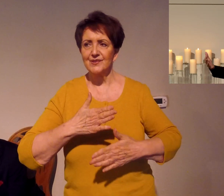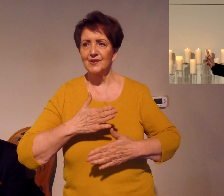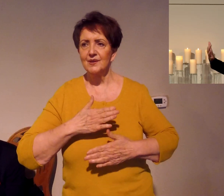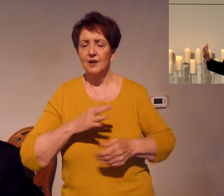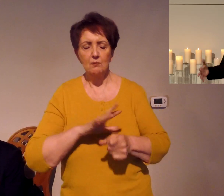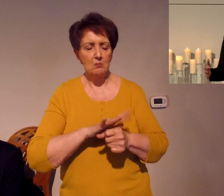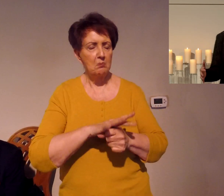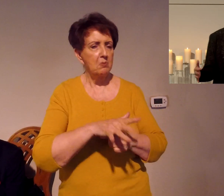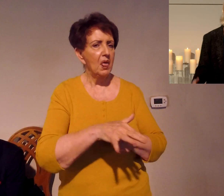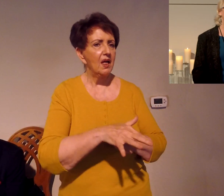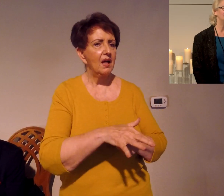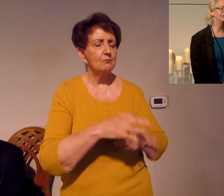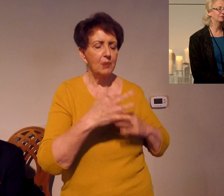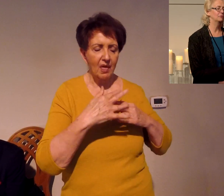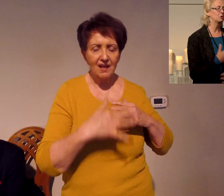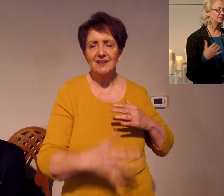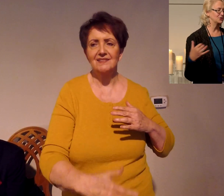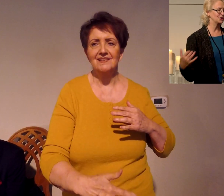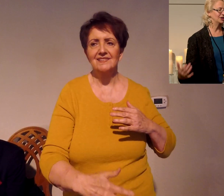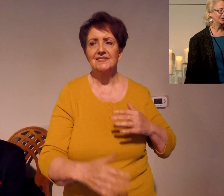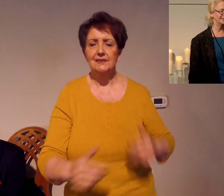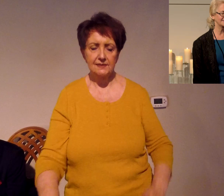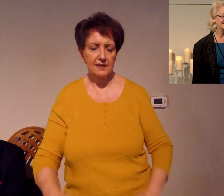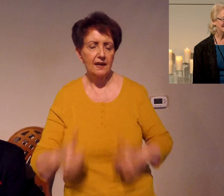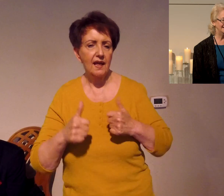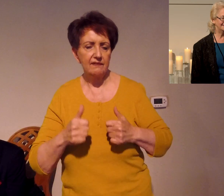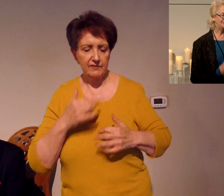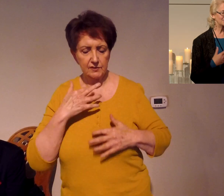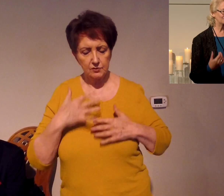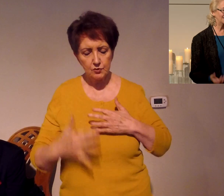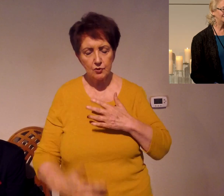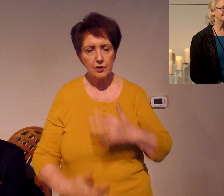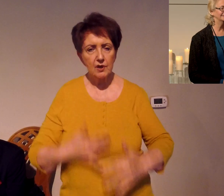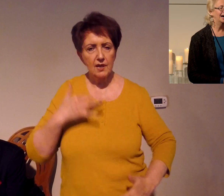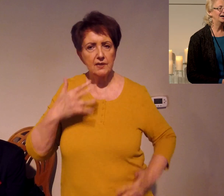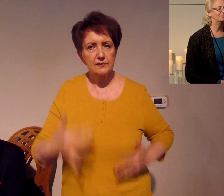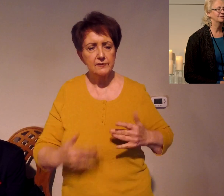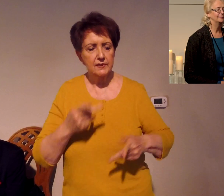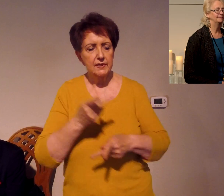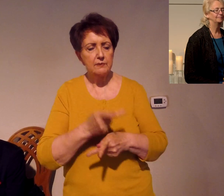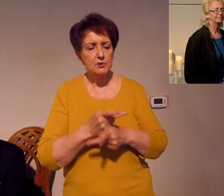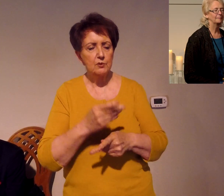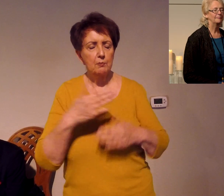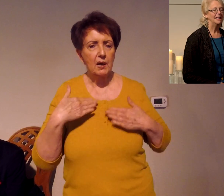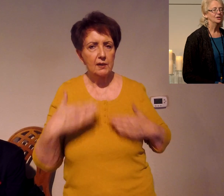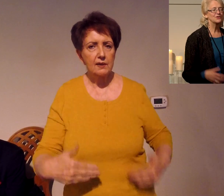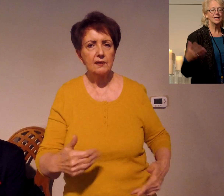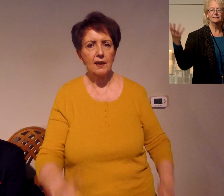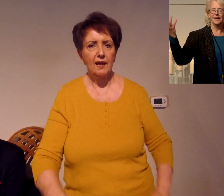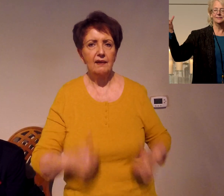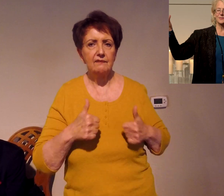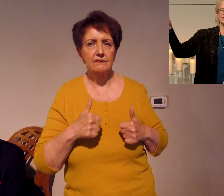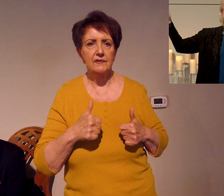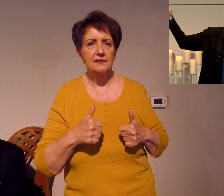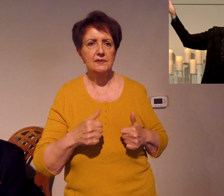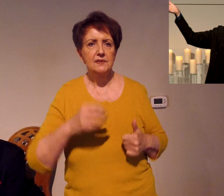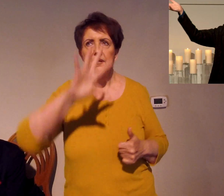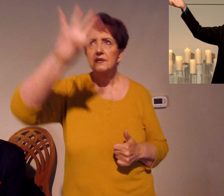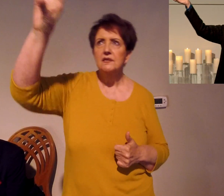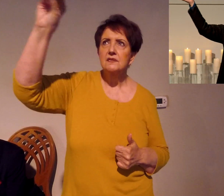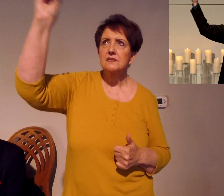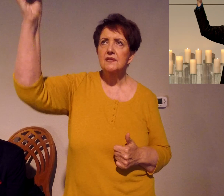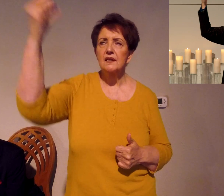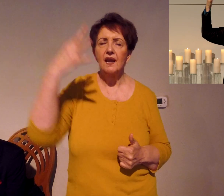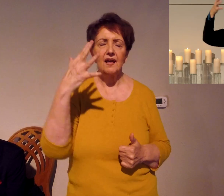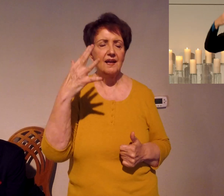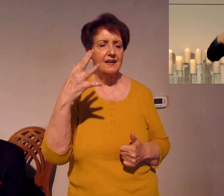Blood is simply life in a form that circulates and keeps our bodies alive. Sunlight is simply